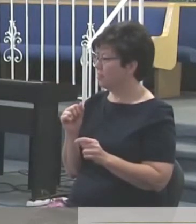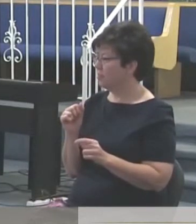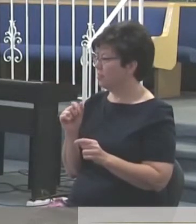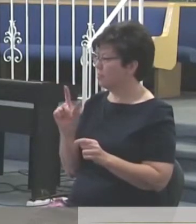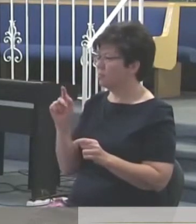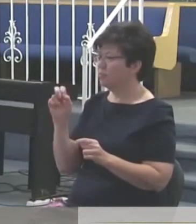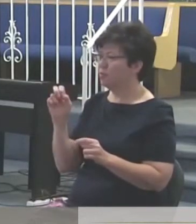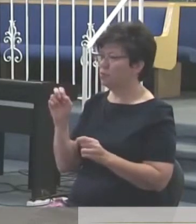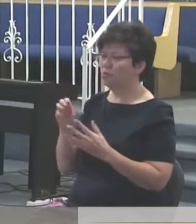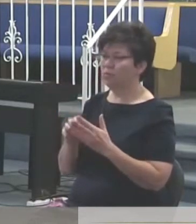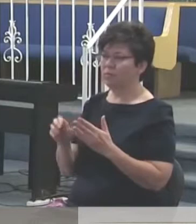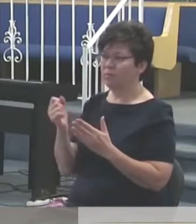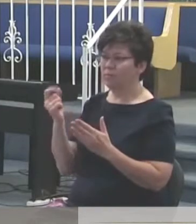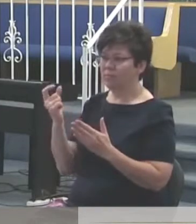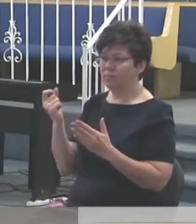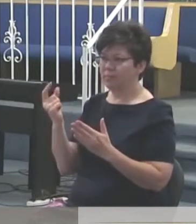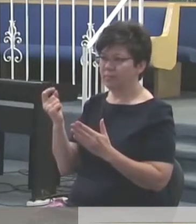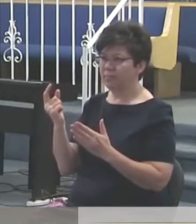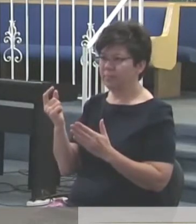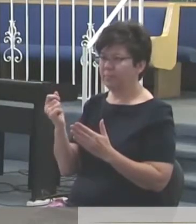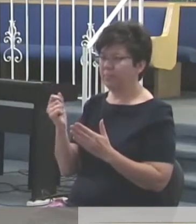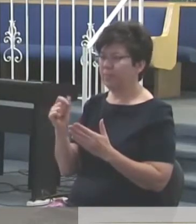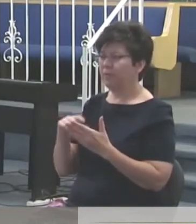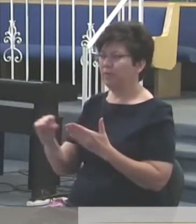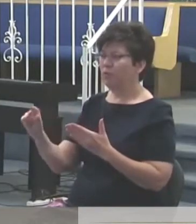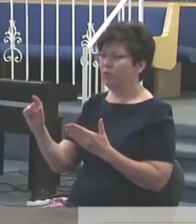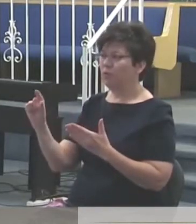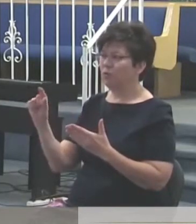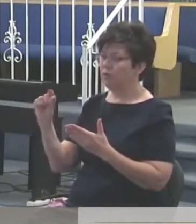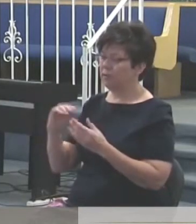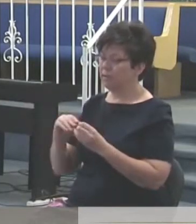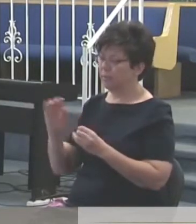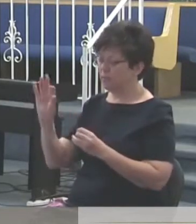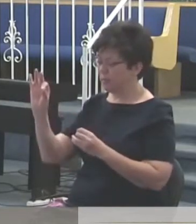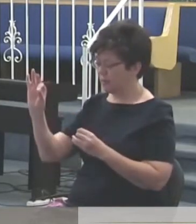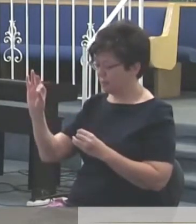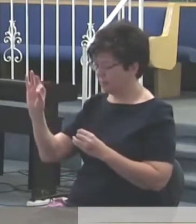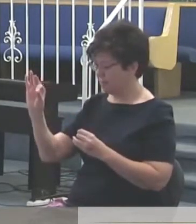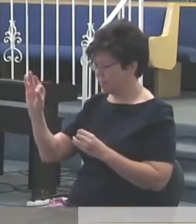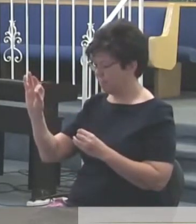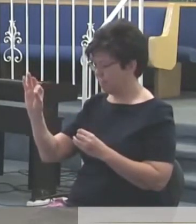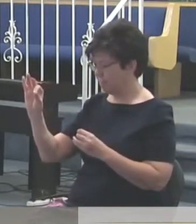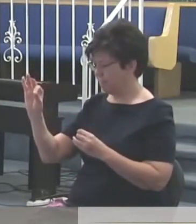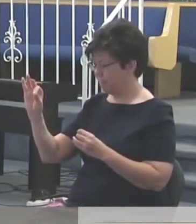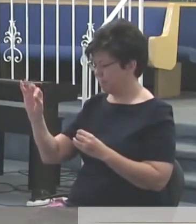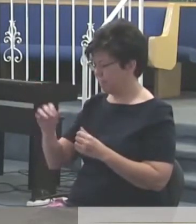Luke chapter number 11 and verse number